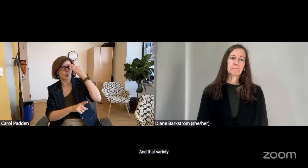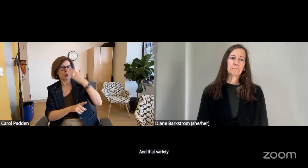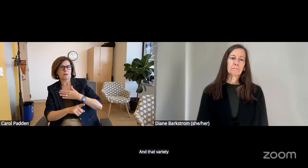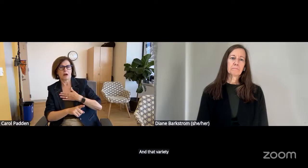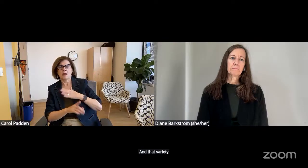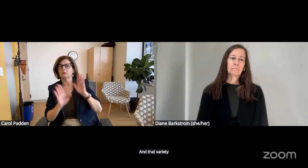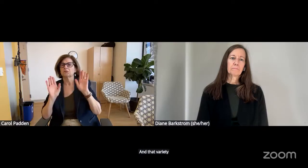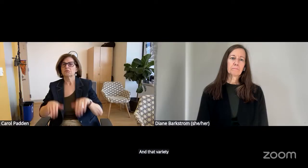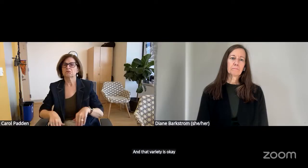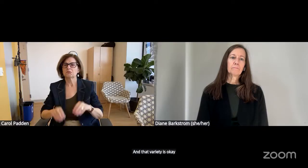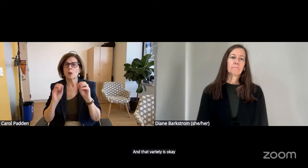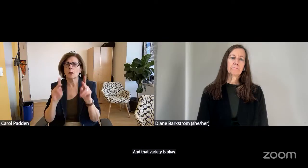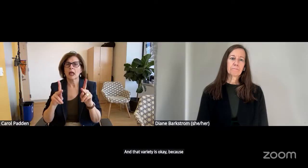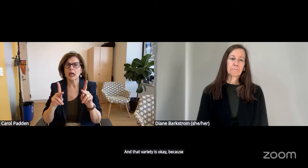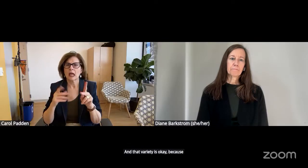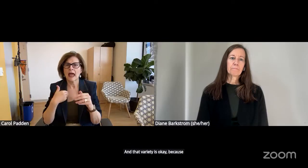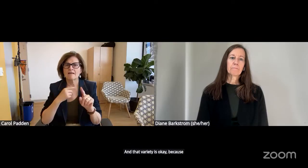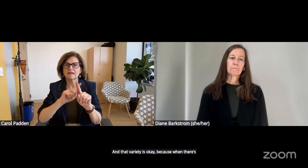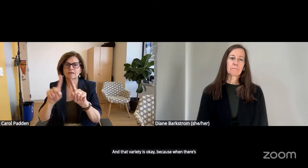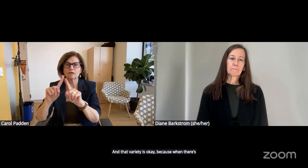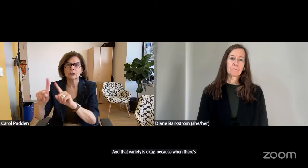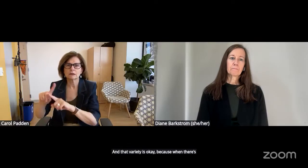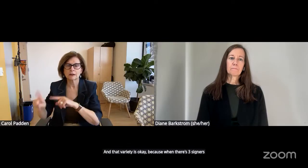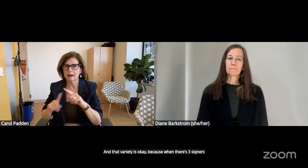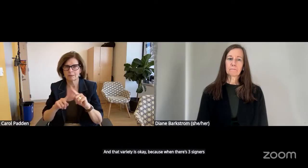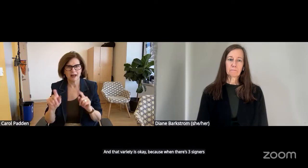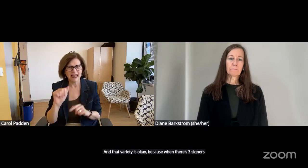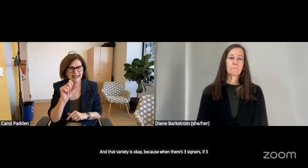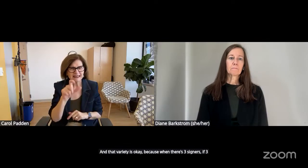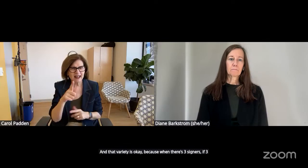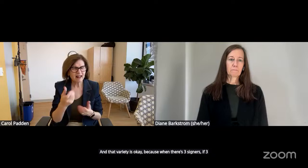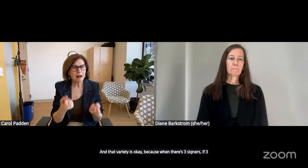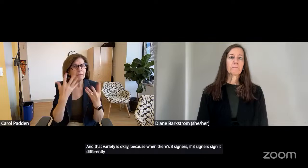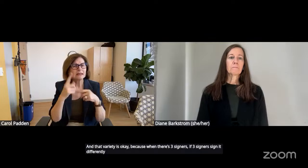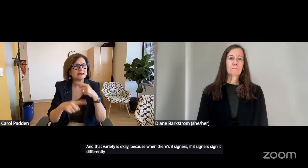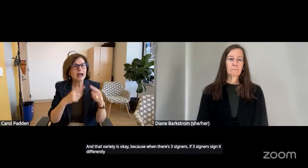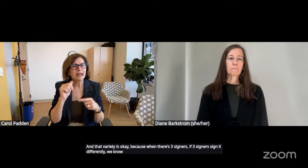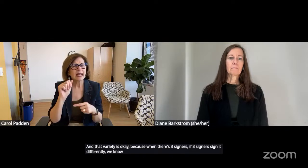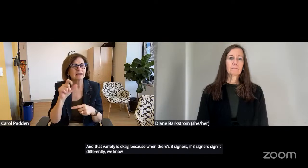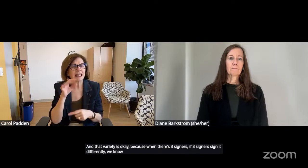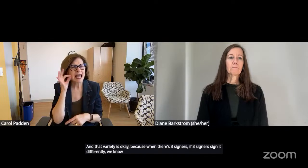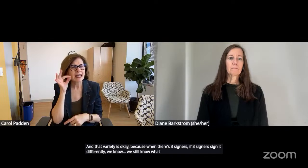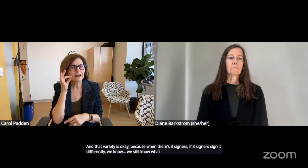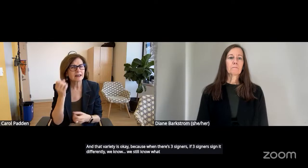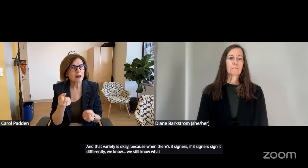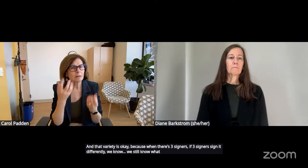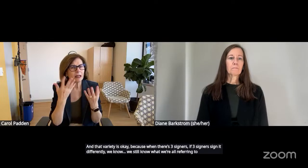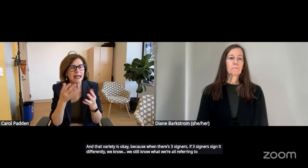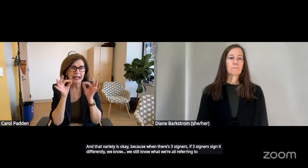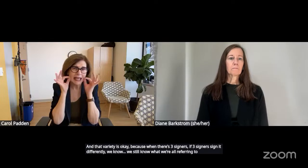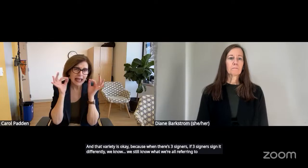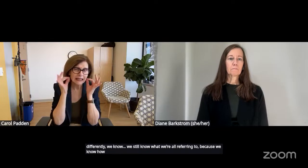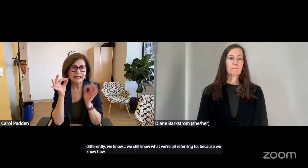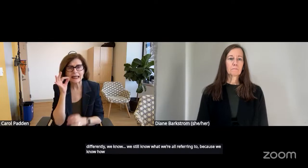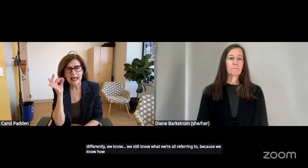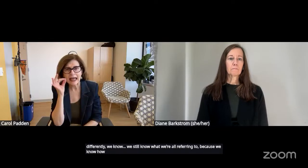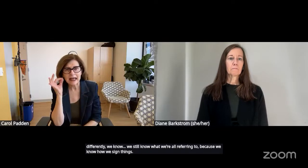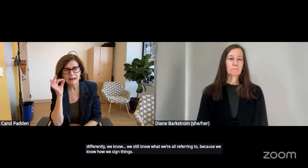is okay because when there's three signers, if three signers sign it differently, we still know what we're all referring to because we know how we sign things.